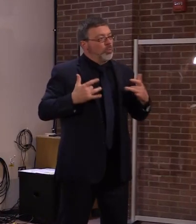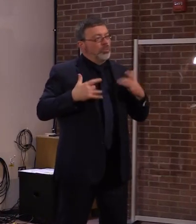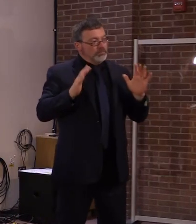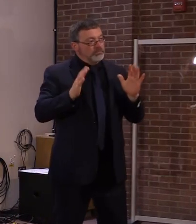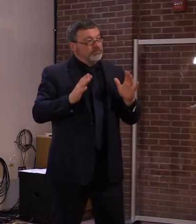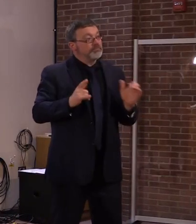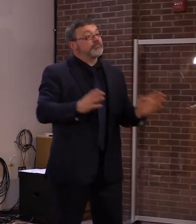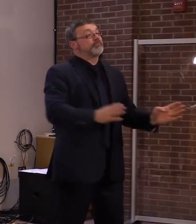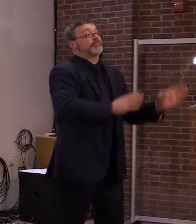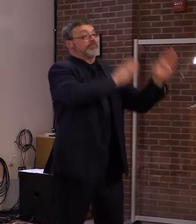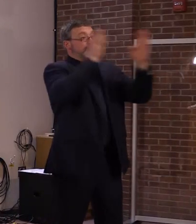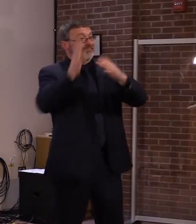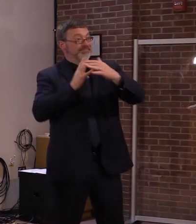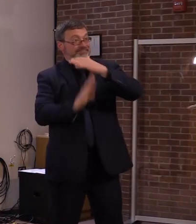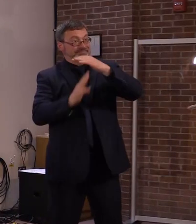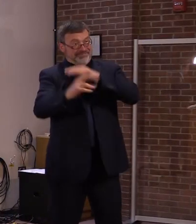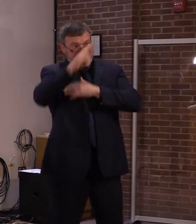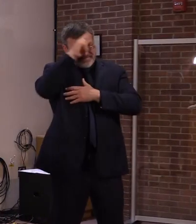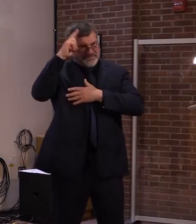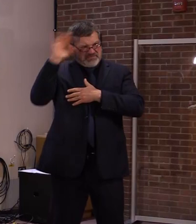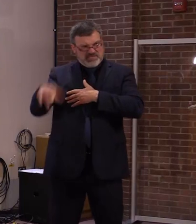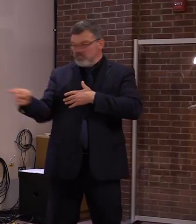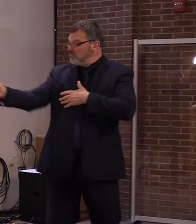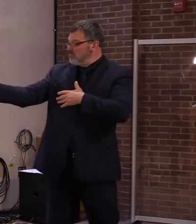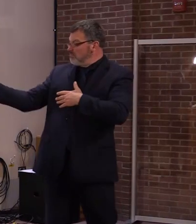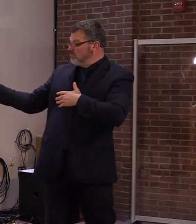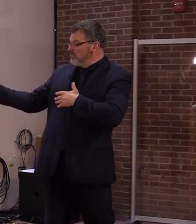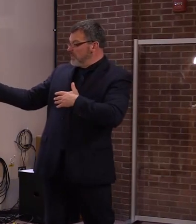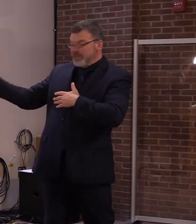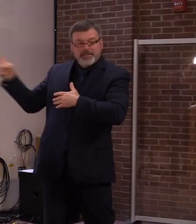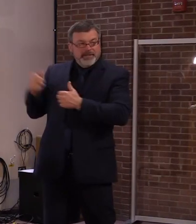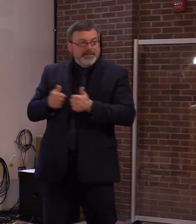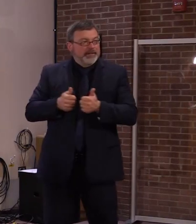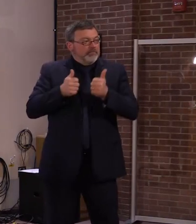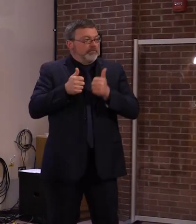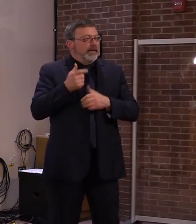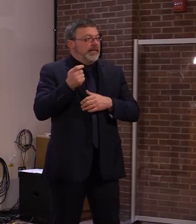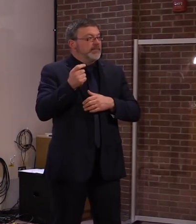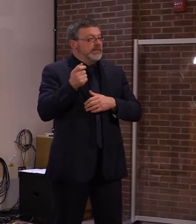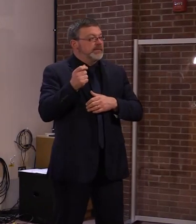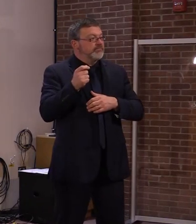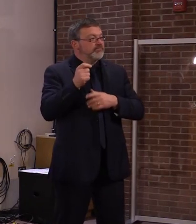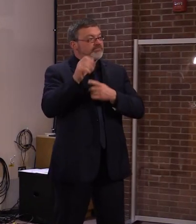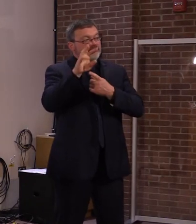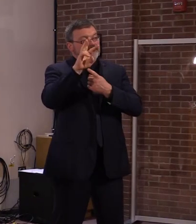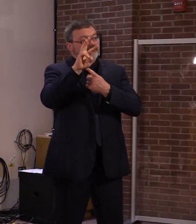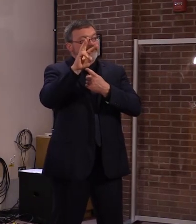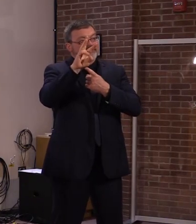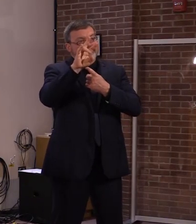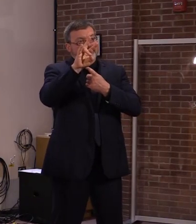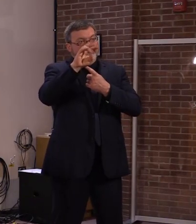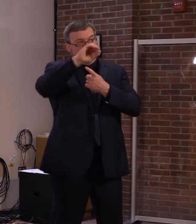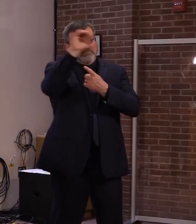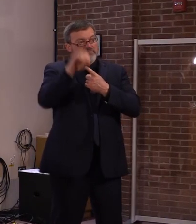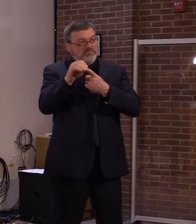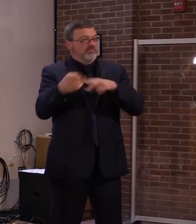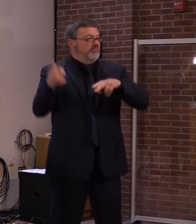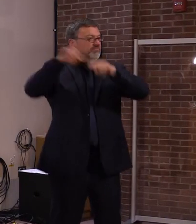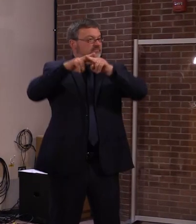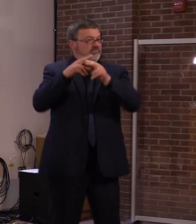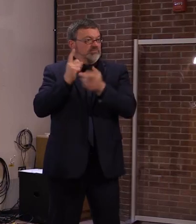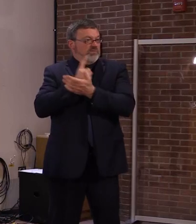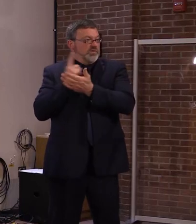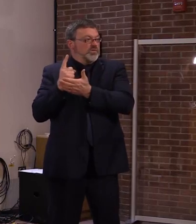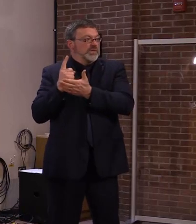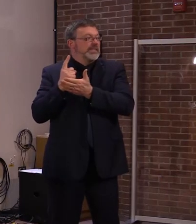see here an elevated number of hospitalizations across the board. 67% over the last 7 days have been those that are not fully